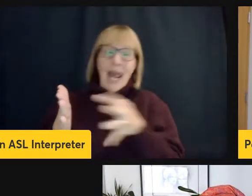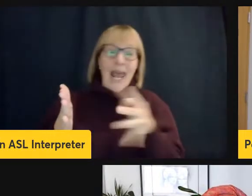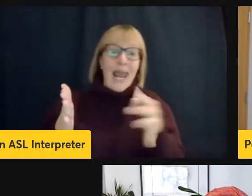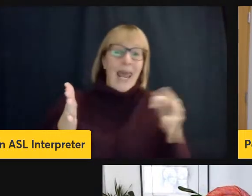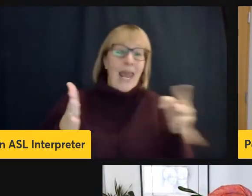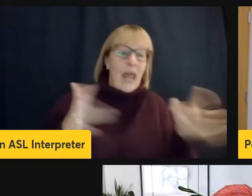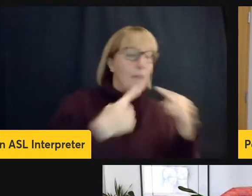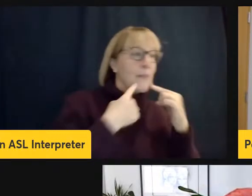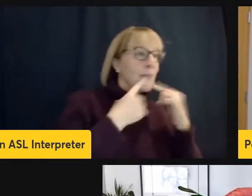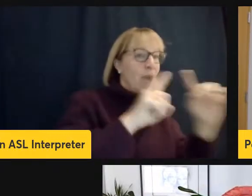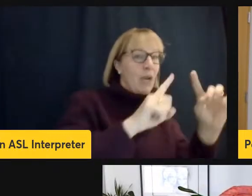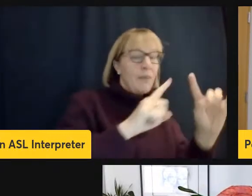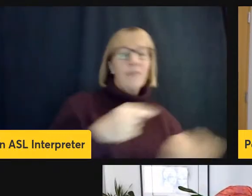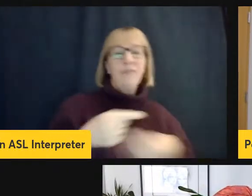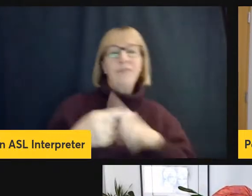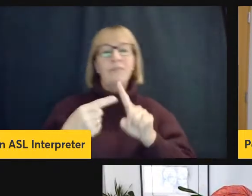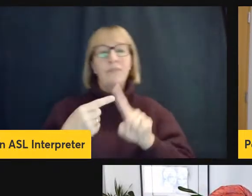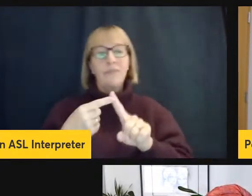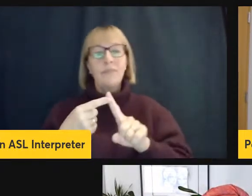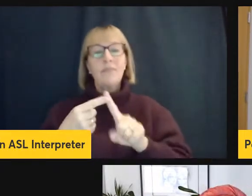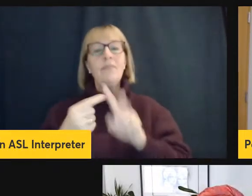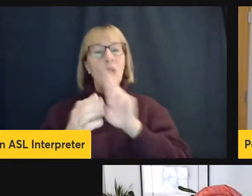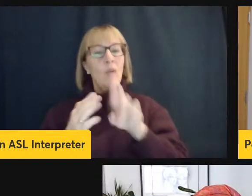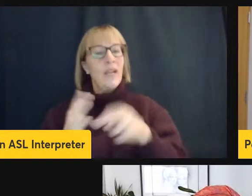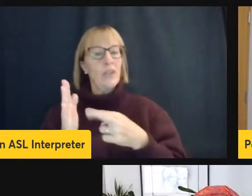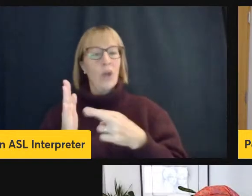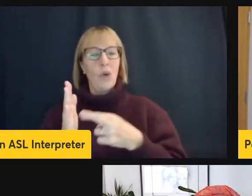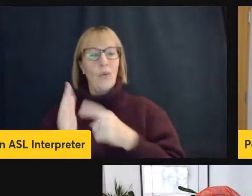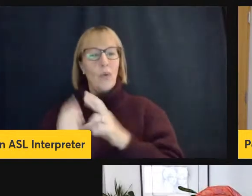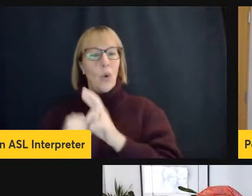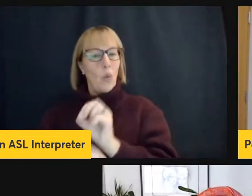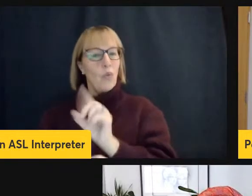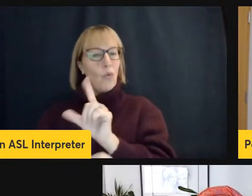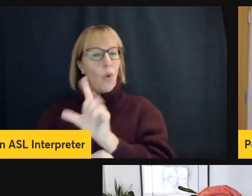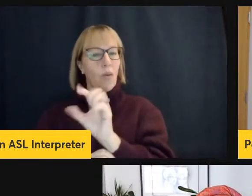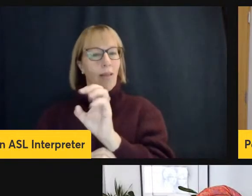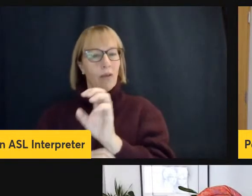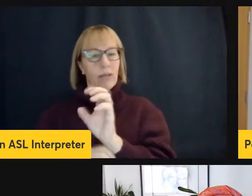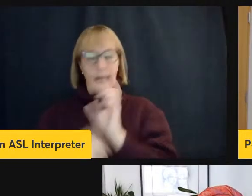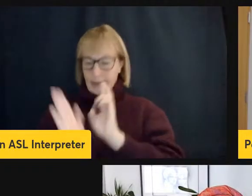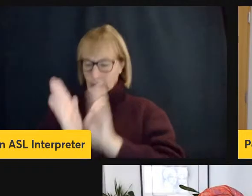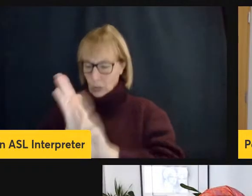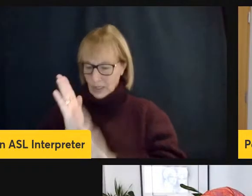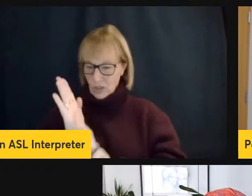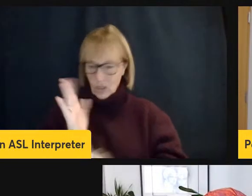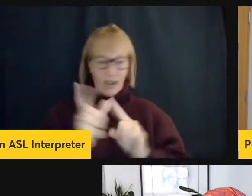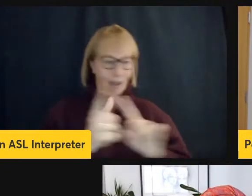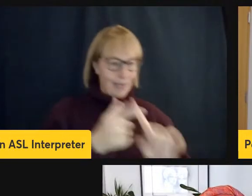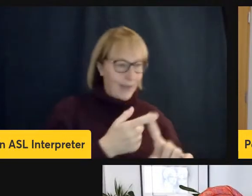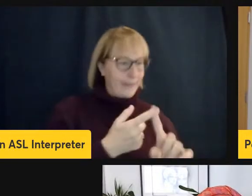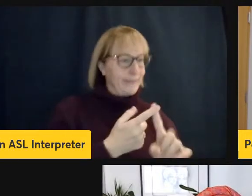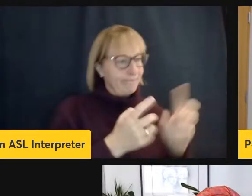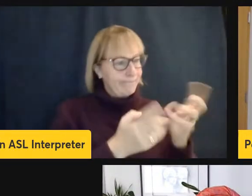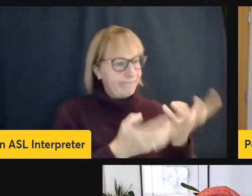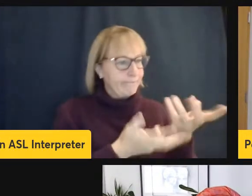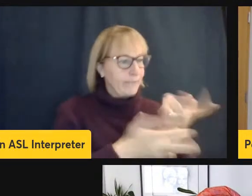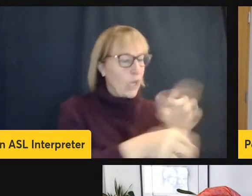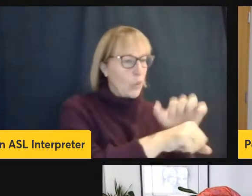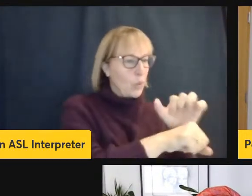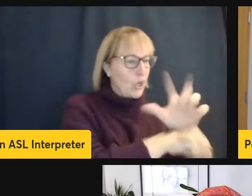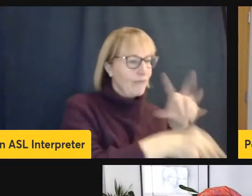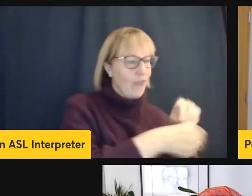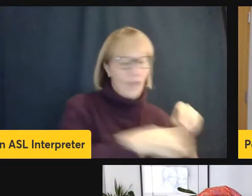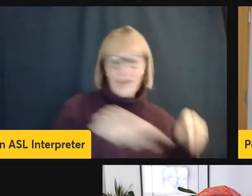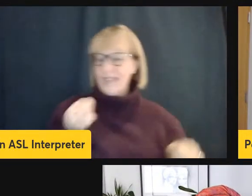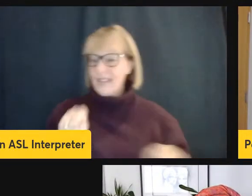components. One is the broader initiative and the rollout, and the other piece is the actual research component that evaluates the